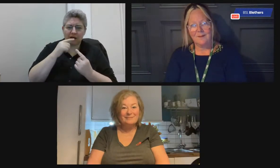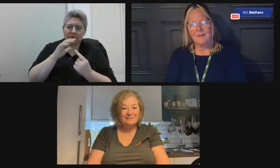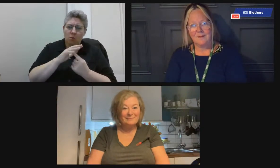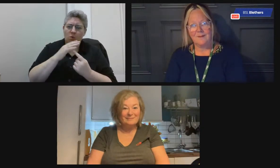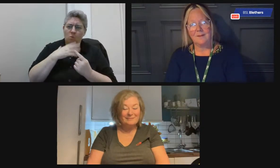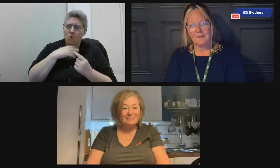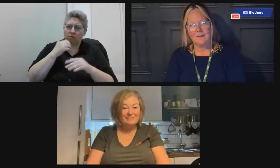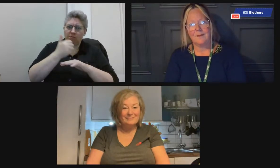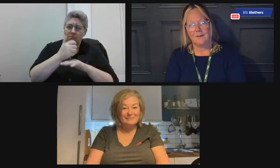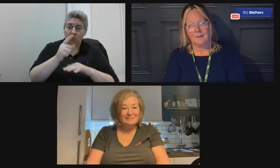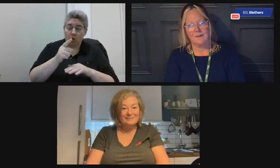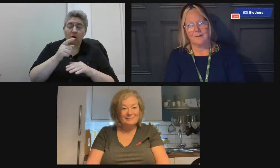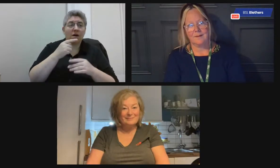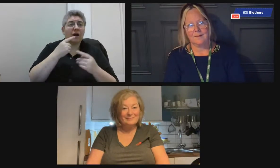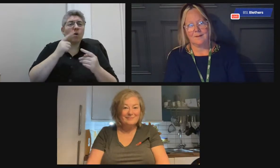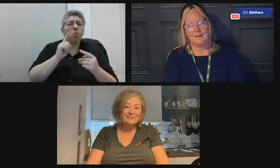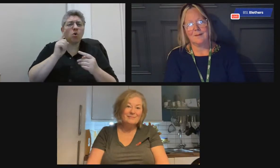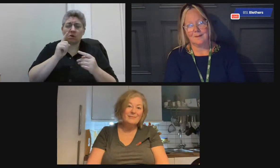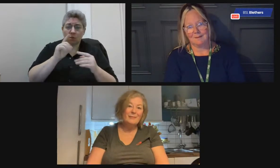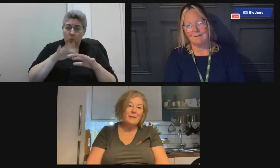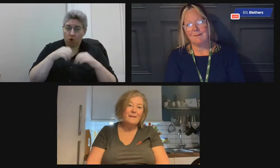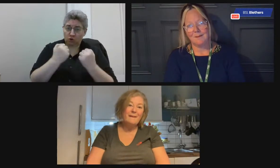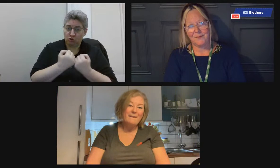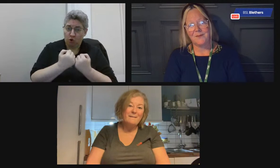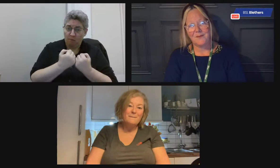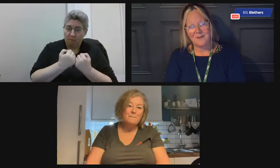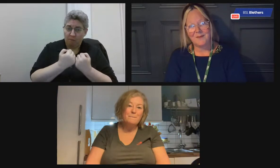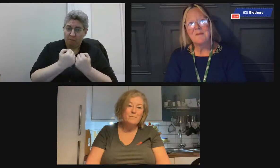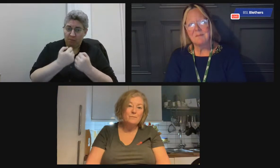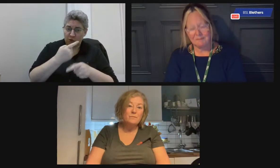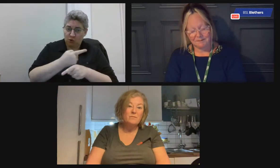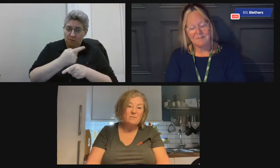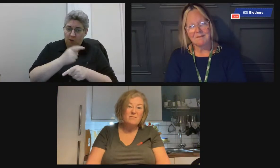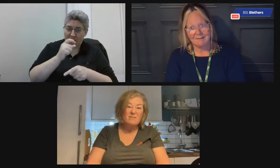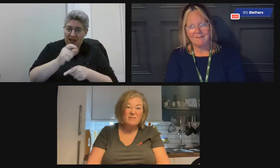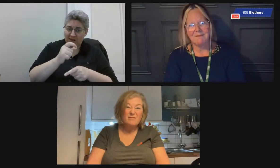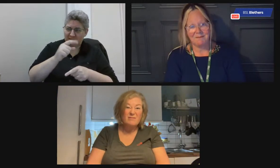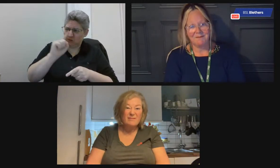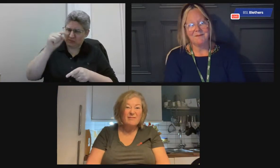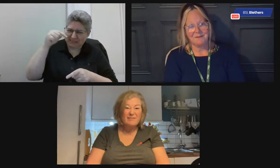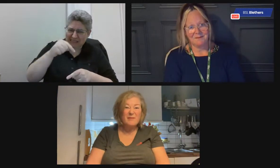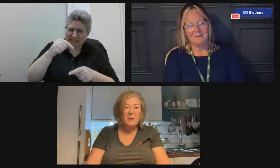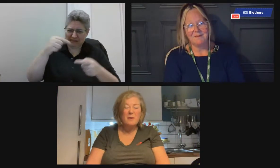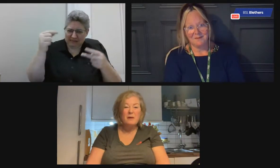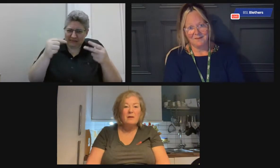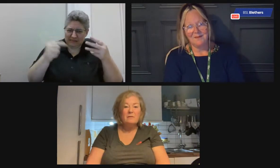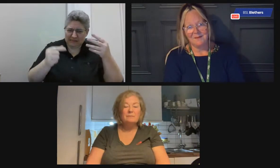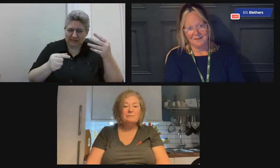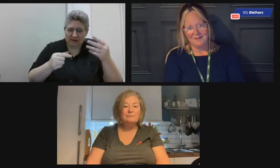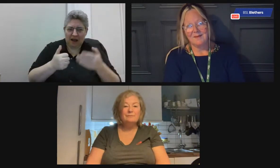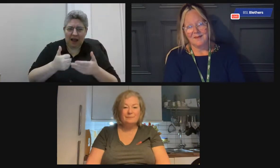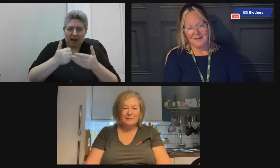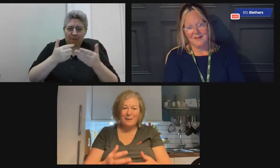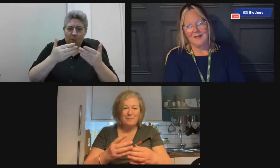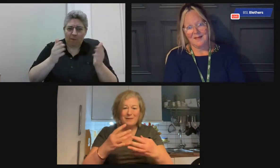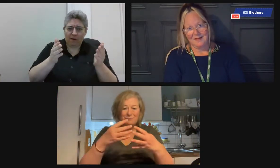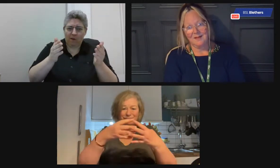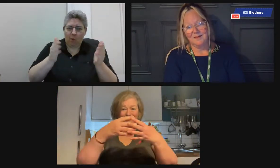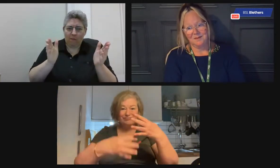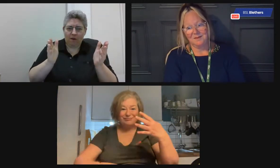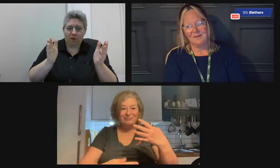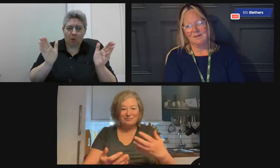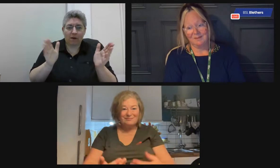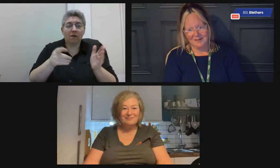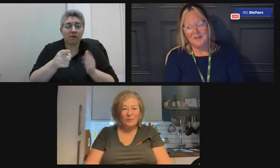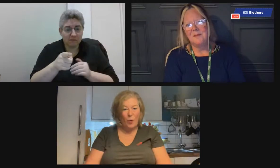Yes. conversation about cancer. And Colleen said it was important for her that there was workshops, and that's what it is. It's about talking about